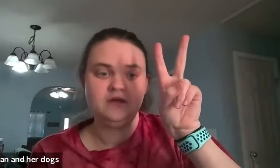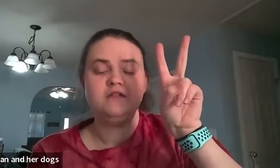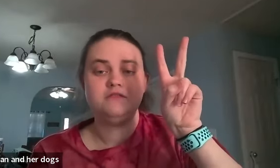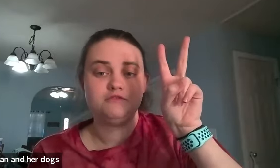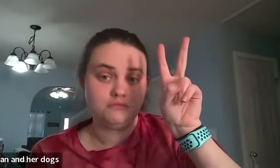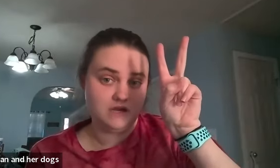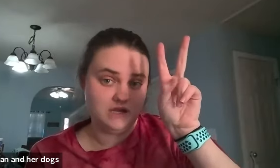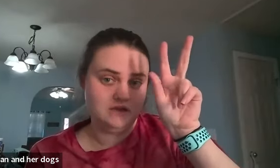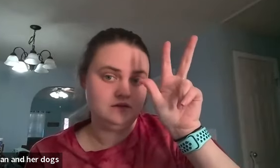1, 2, 3,